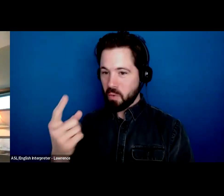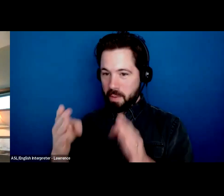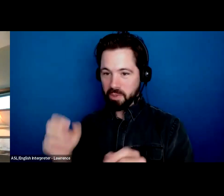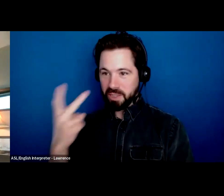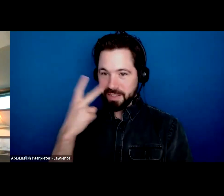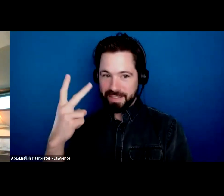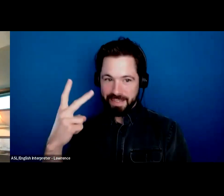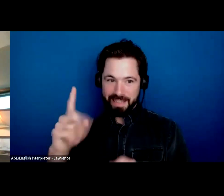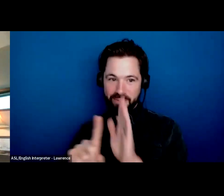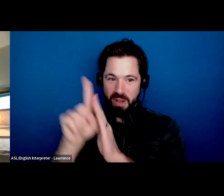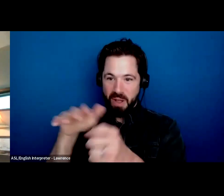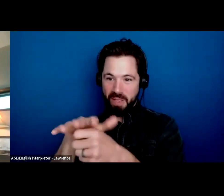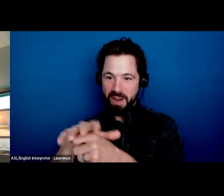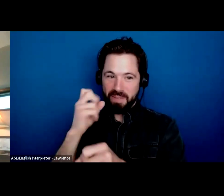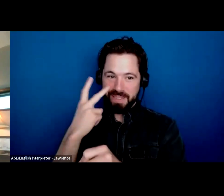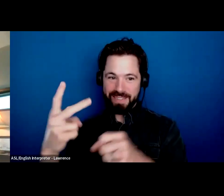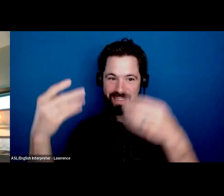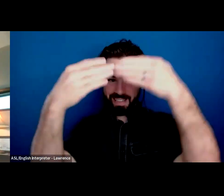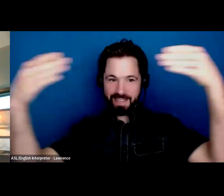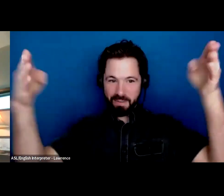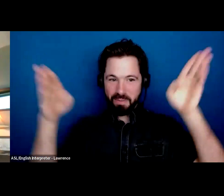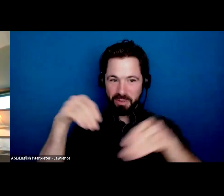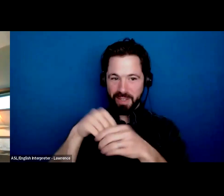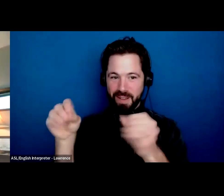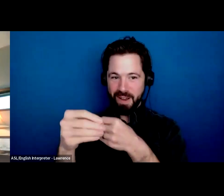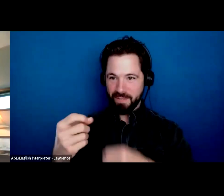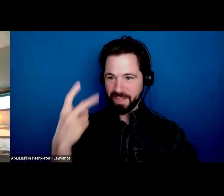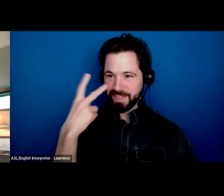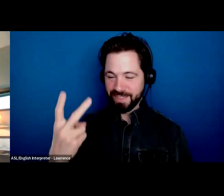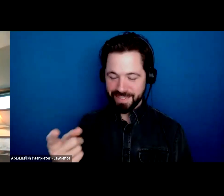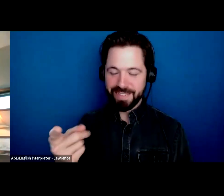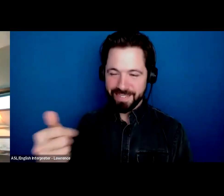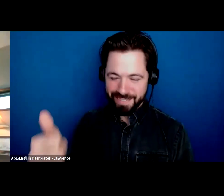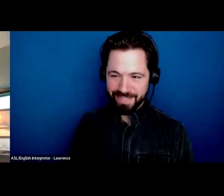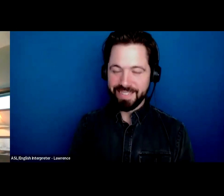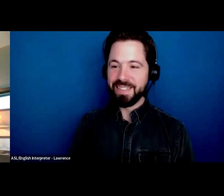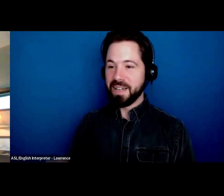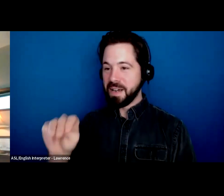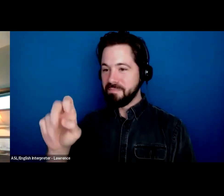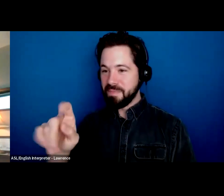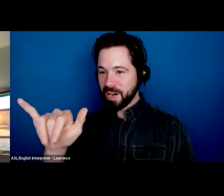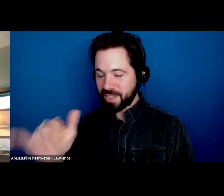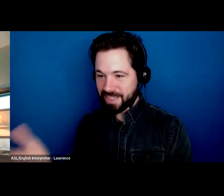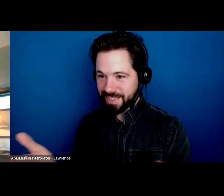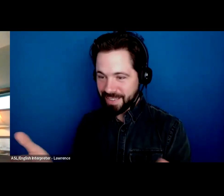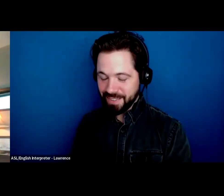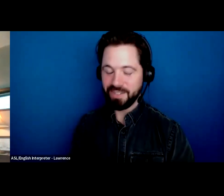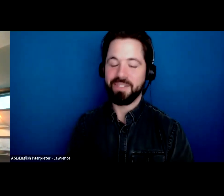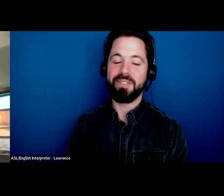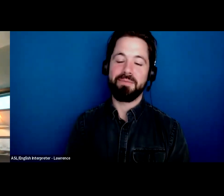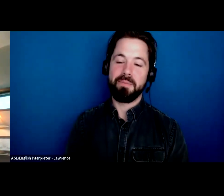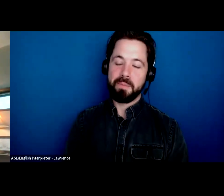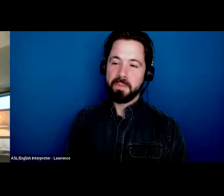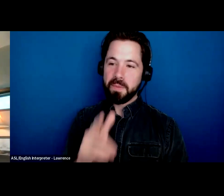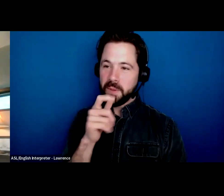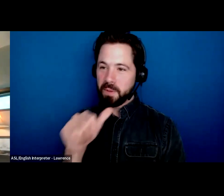tall enough, I can see him over the cubicles in our area. And let's see, we've got Marty here, and let's